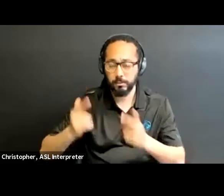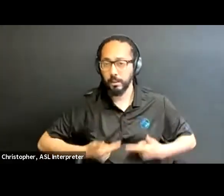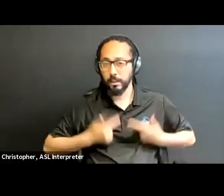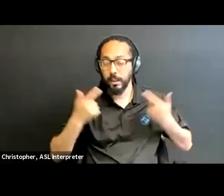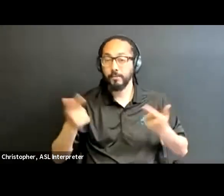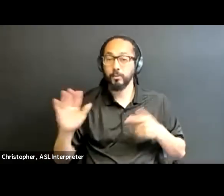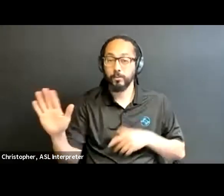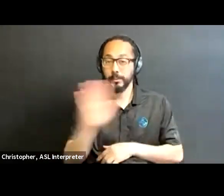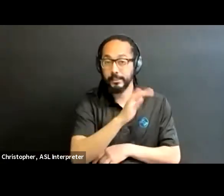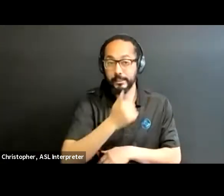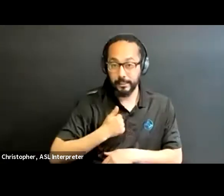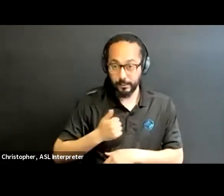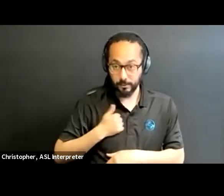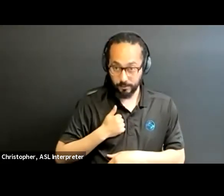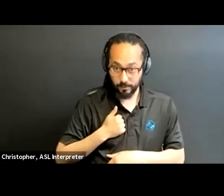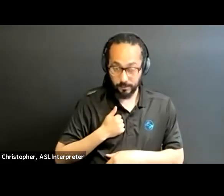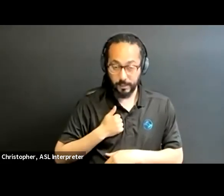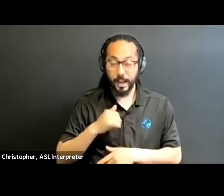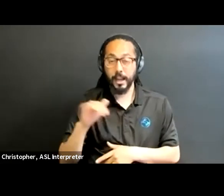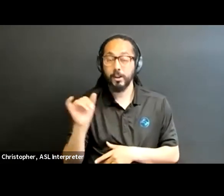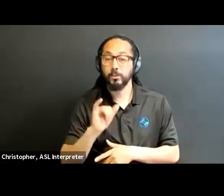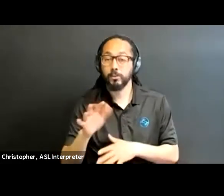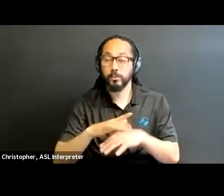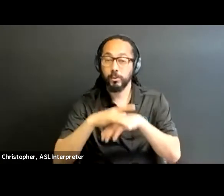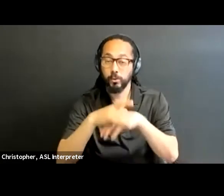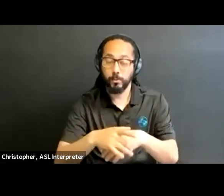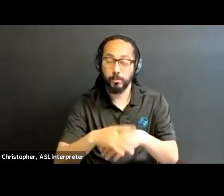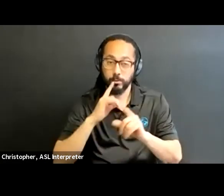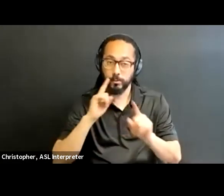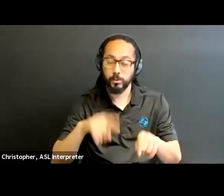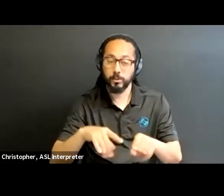to 2S LGBTQI issues.